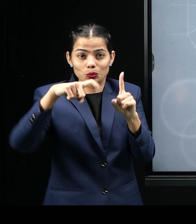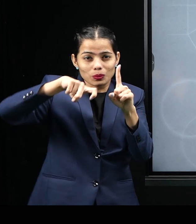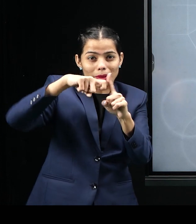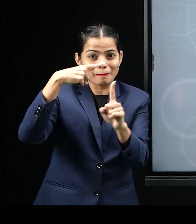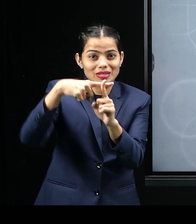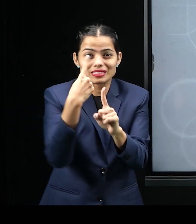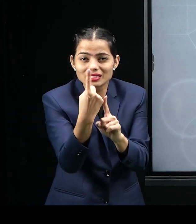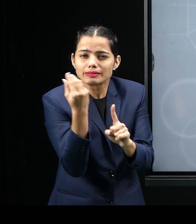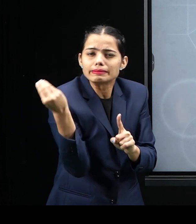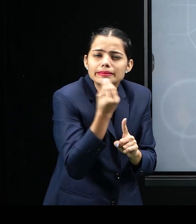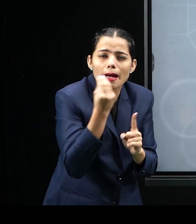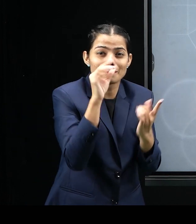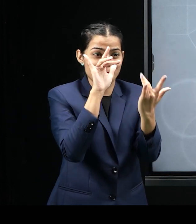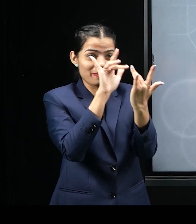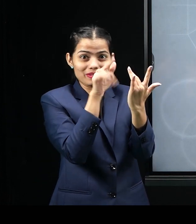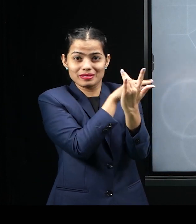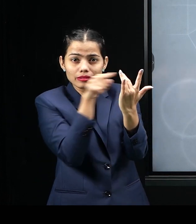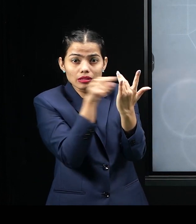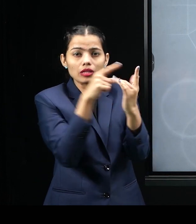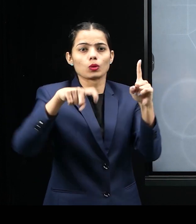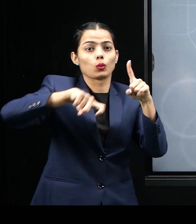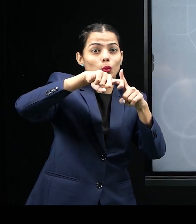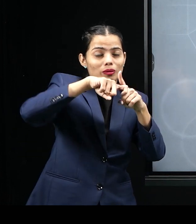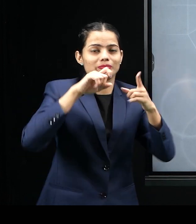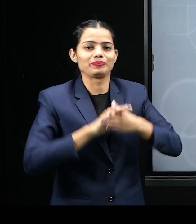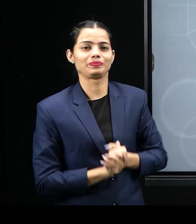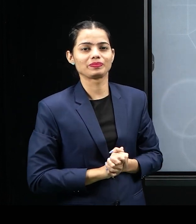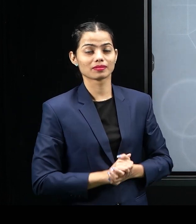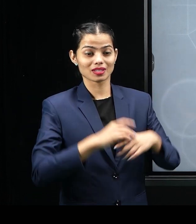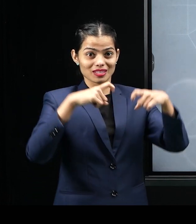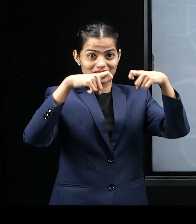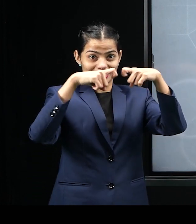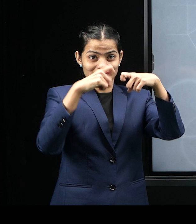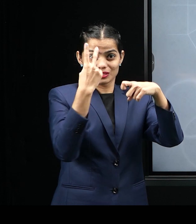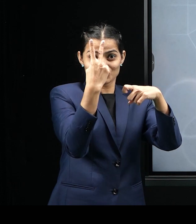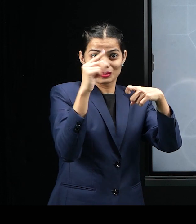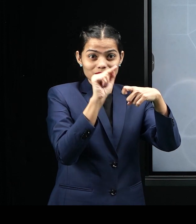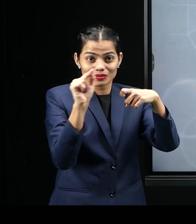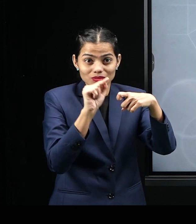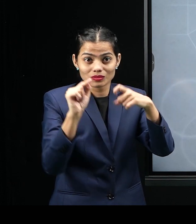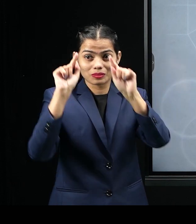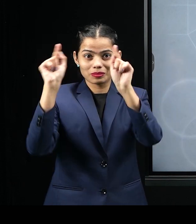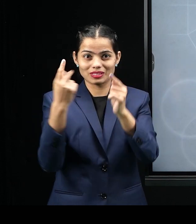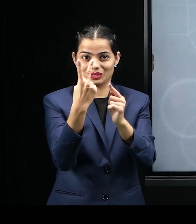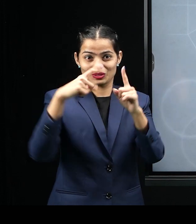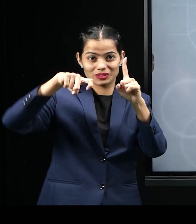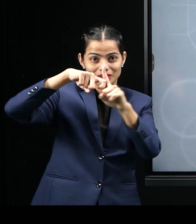2k plus 1 for some integer k. X square is equal to 2k